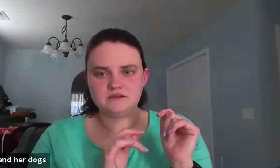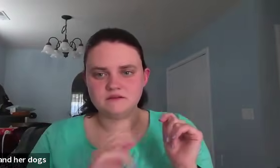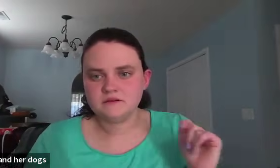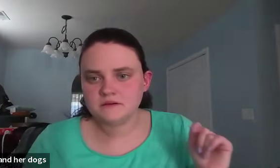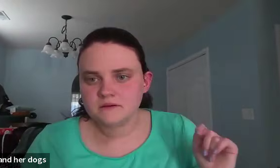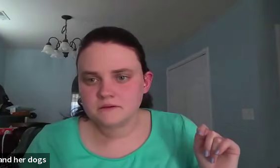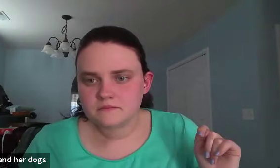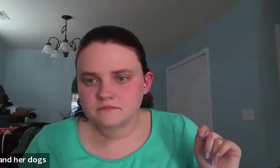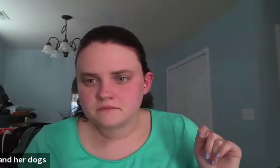tidbit.